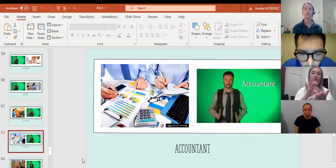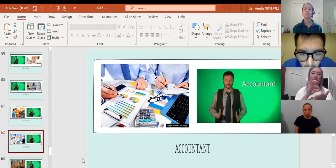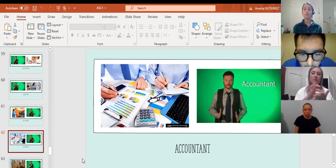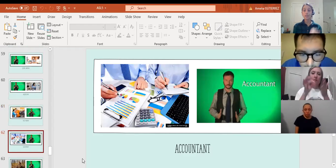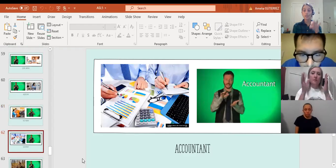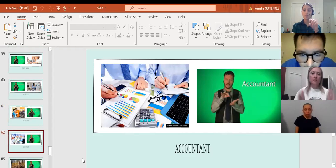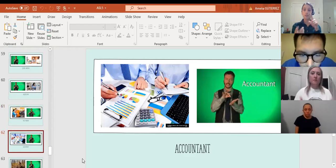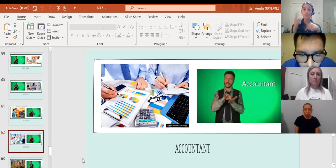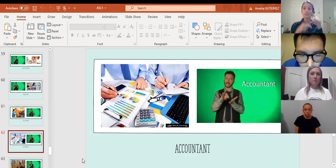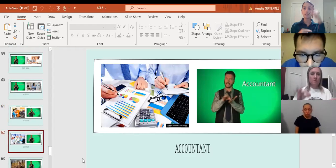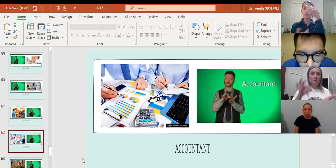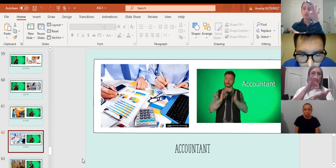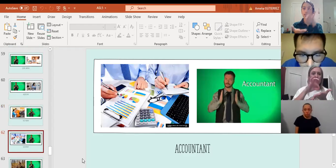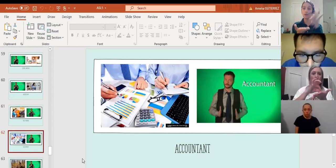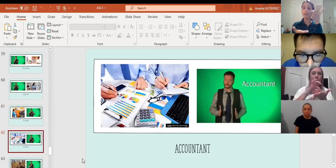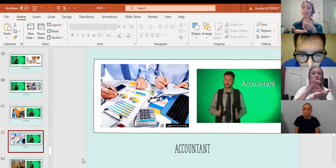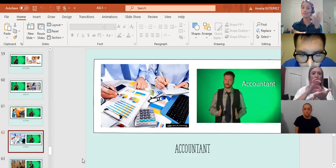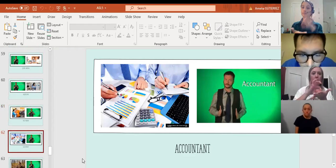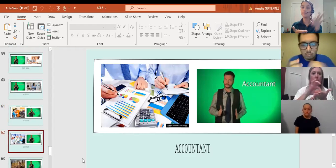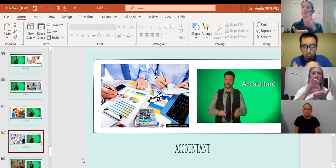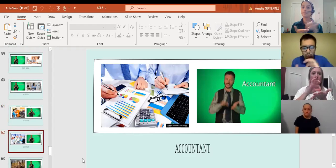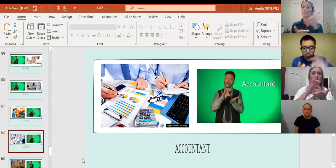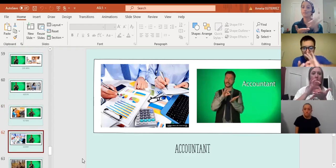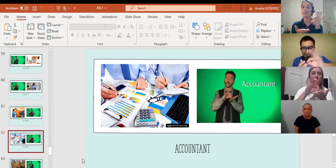An accountant. So this is a sign for counting.